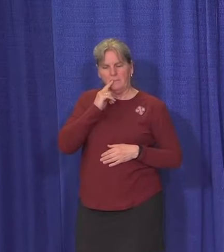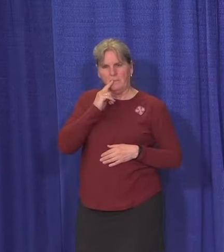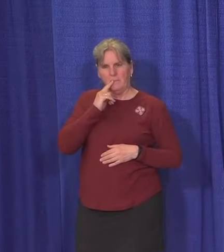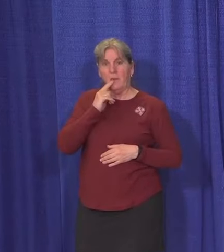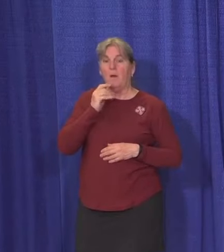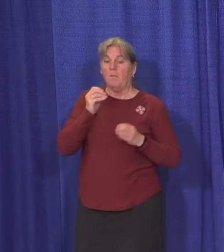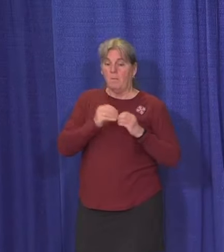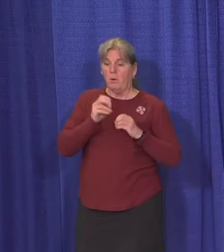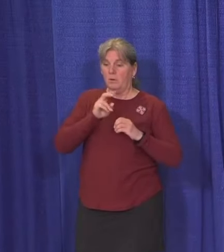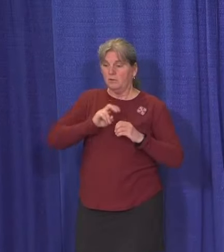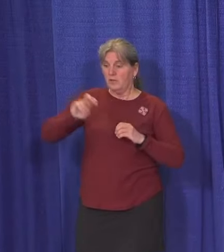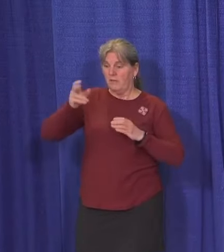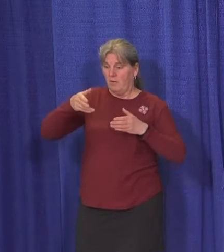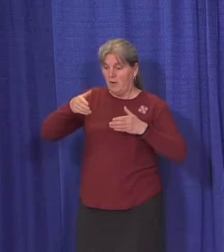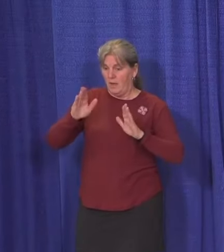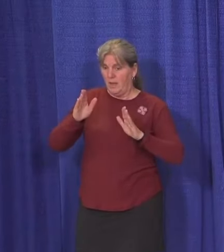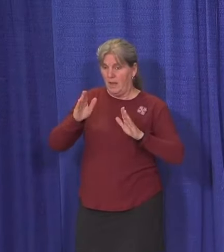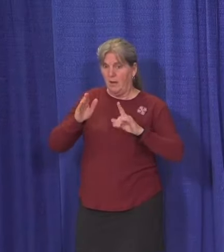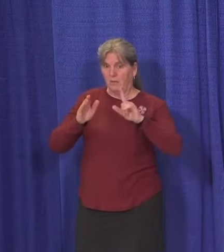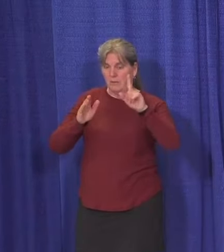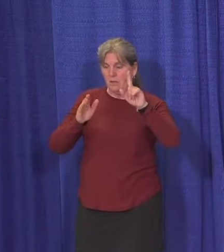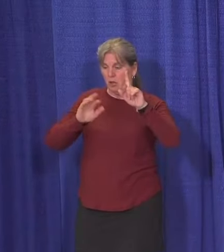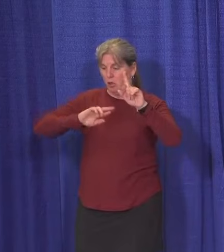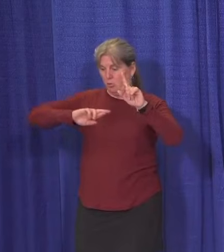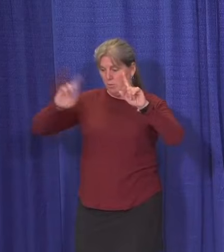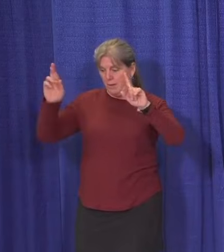up, we will be well positioned